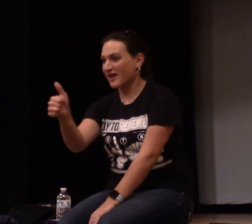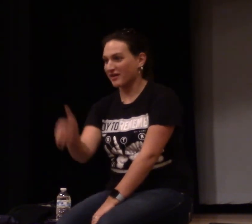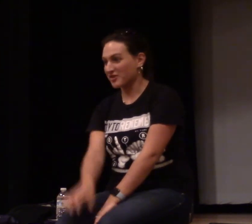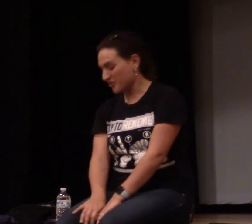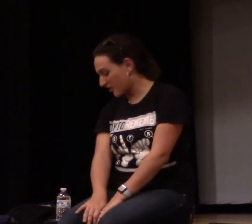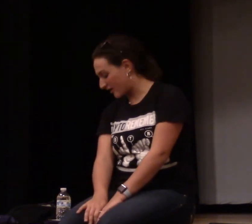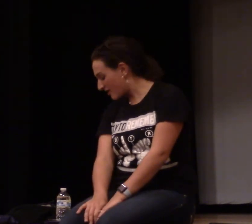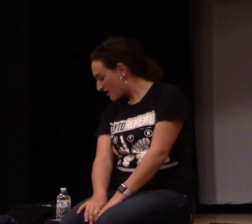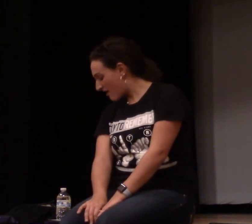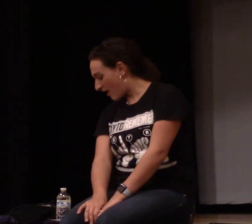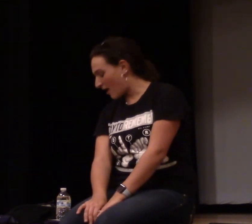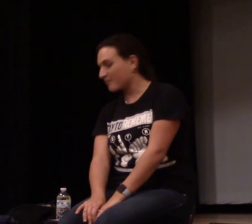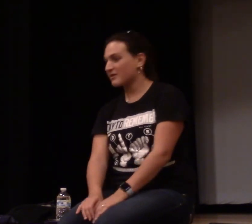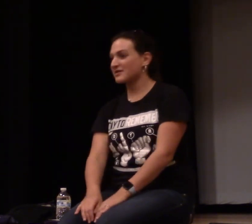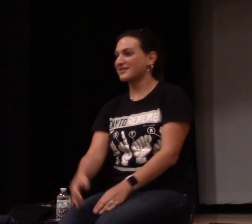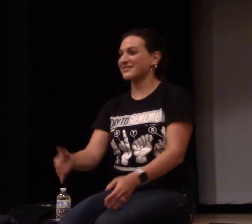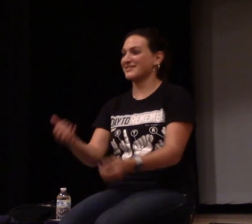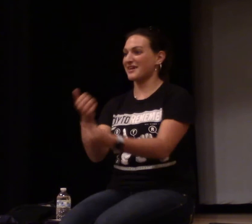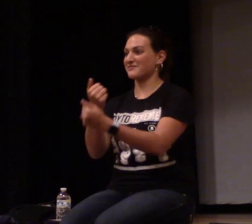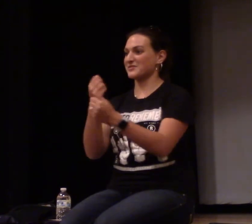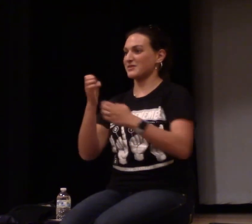No, you're good. So you'll come back to it. Yep. So we did.